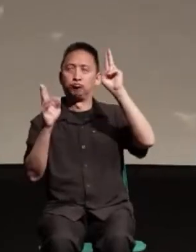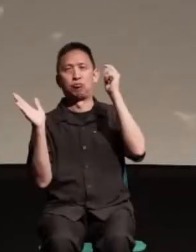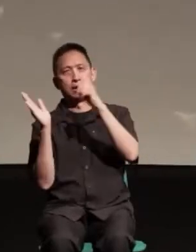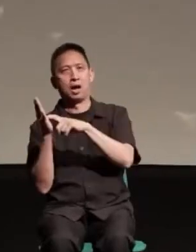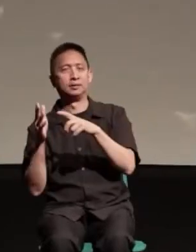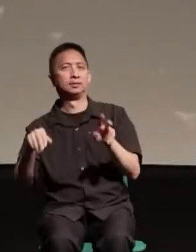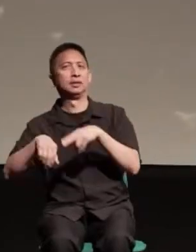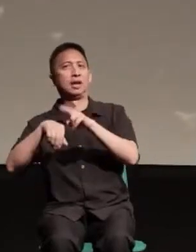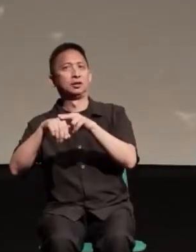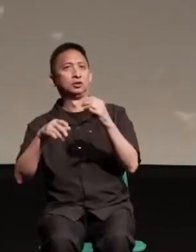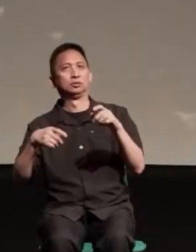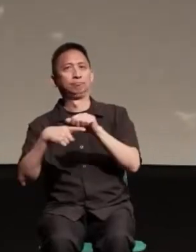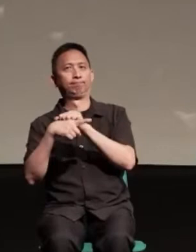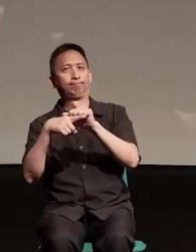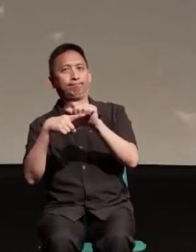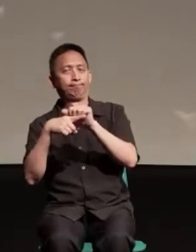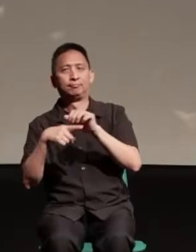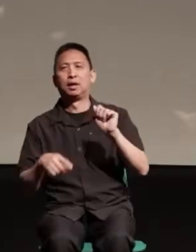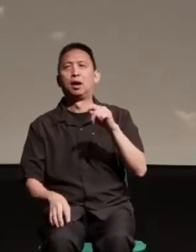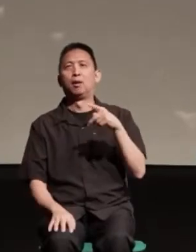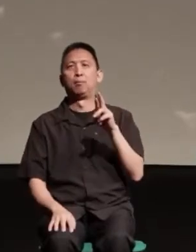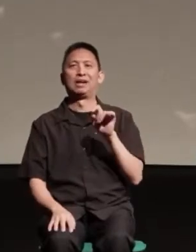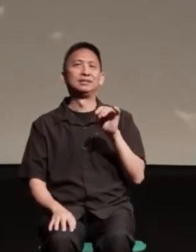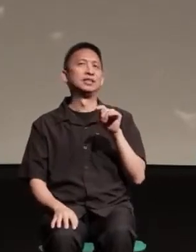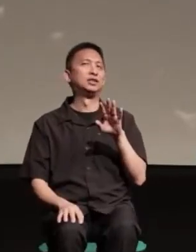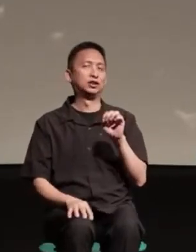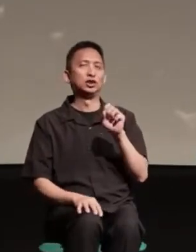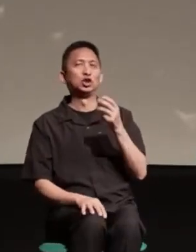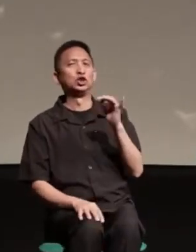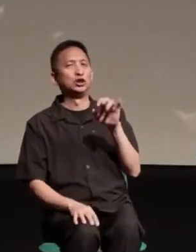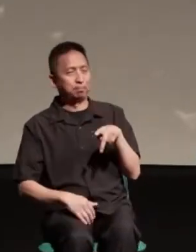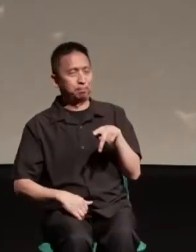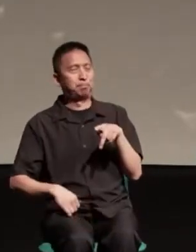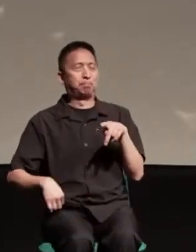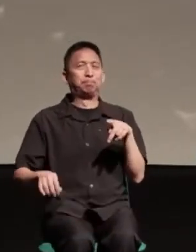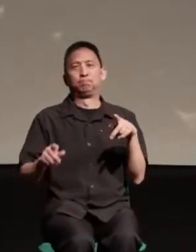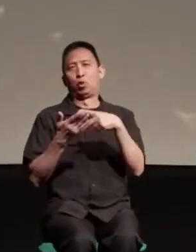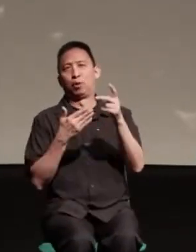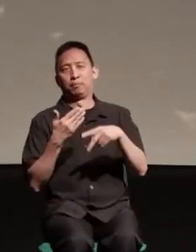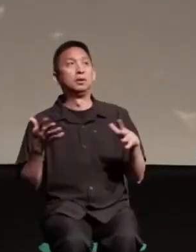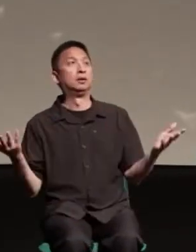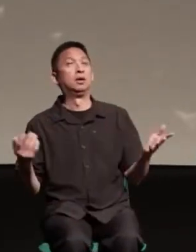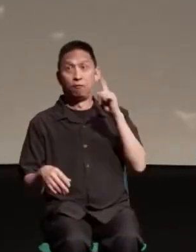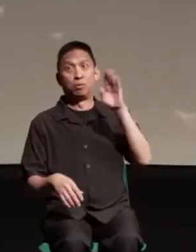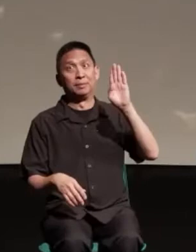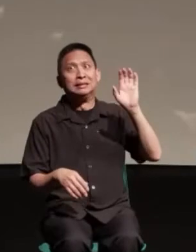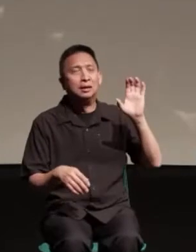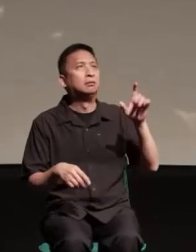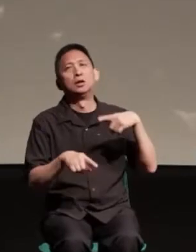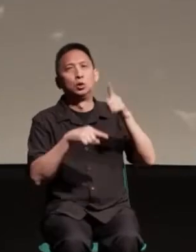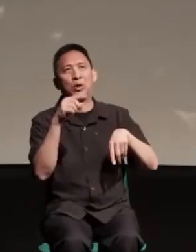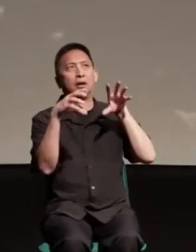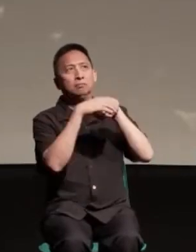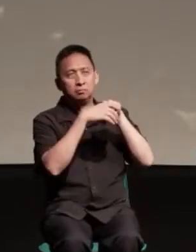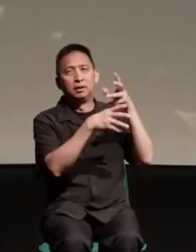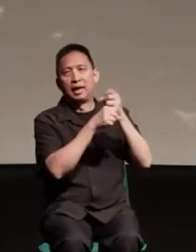based on the BBC strategy, where you really can't get a job at the BBC unless you go through the apprenticeship scheme. And